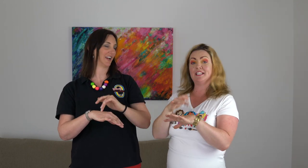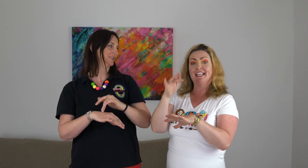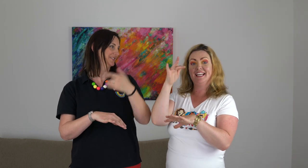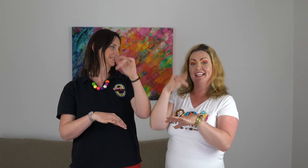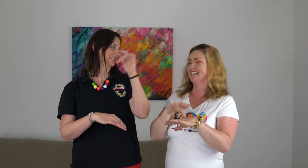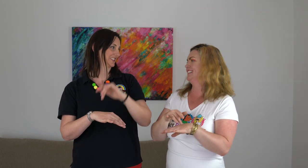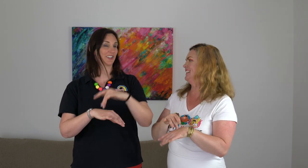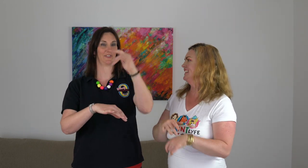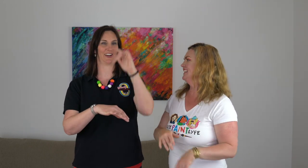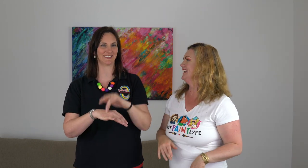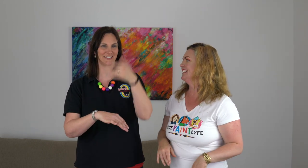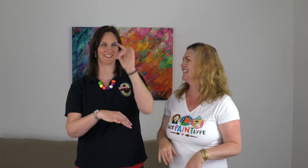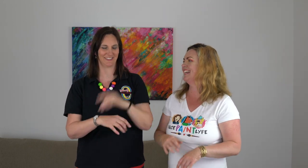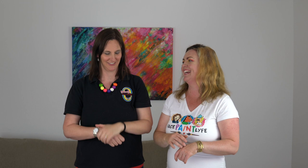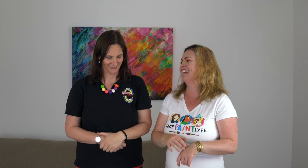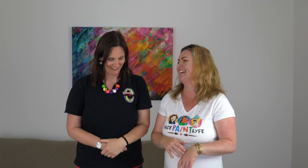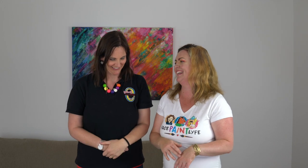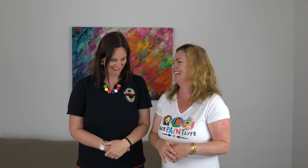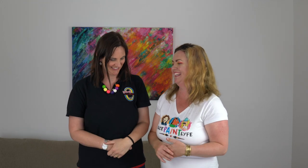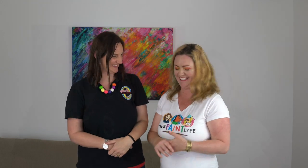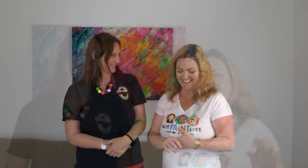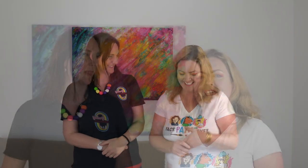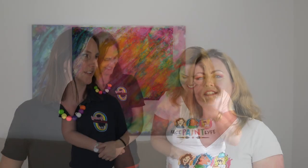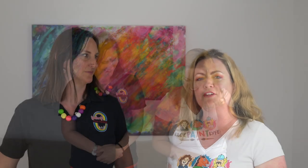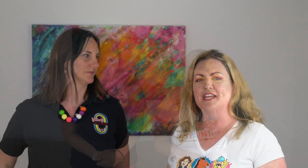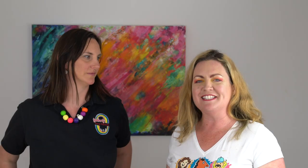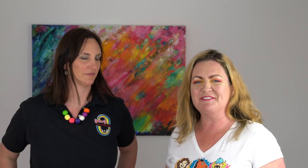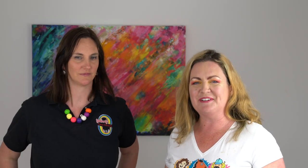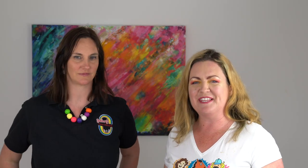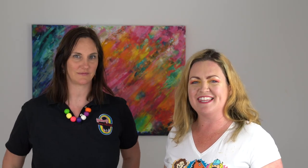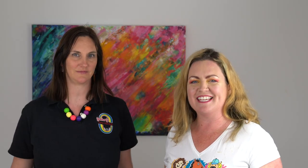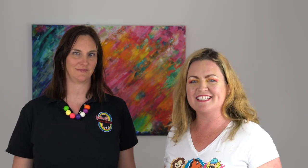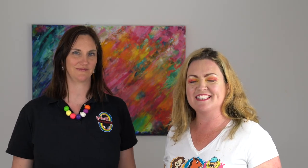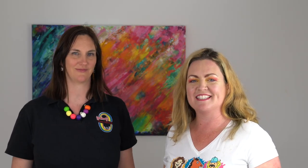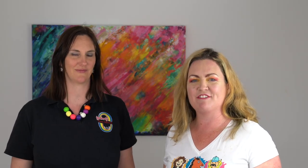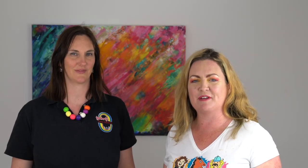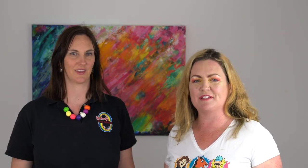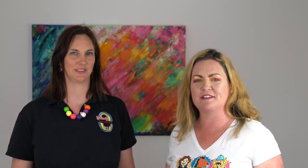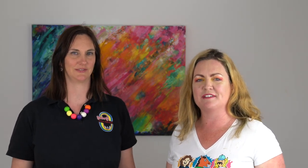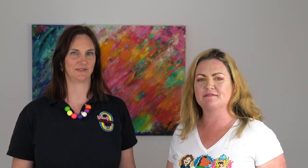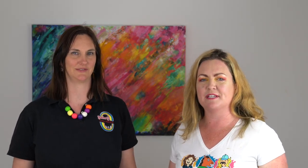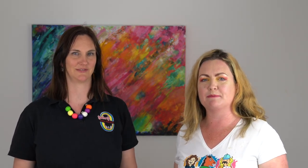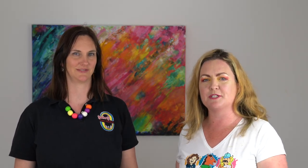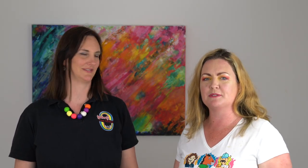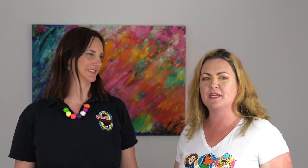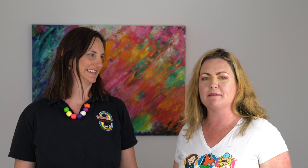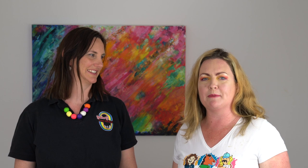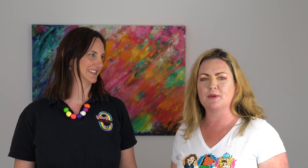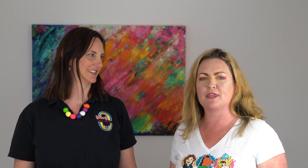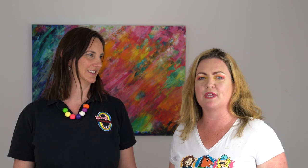You want glitter? Oh, just glitterfied. So here's a few other things, a few other expressions we came up with that